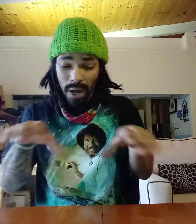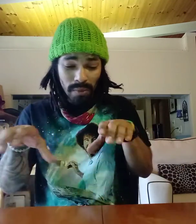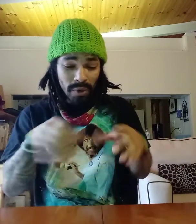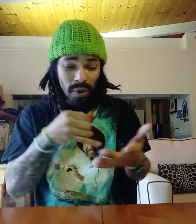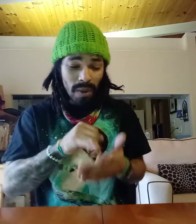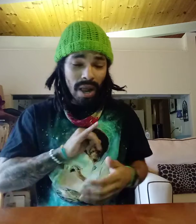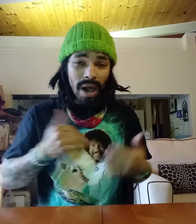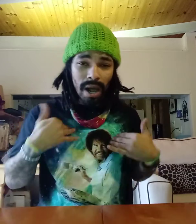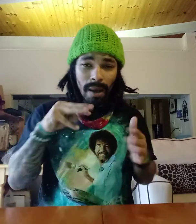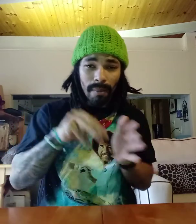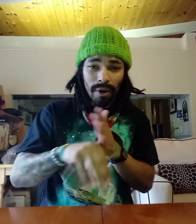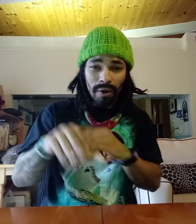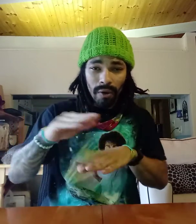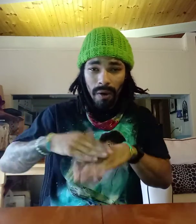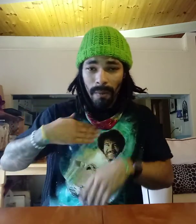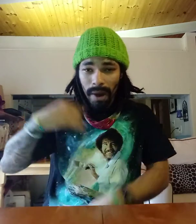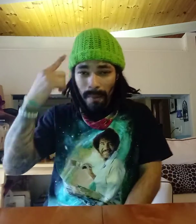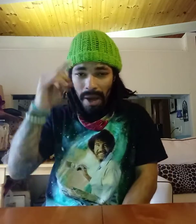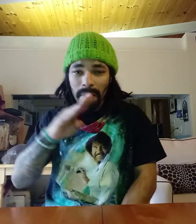do it, I got murder on my mind, bitch,